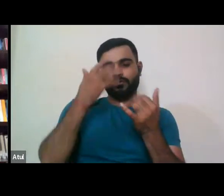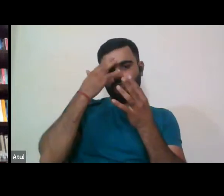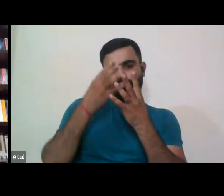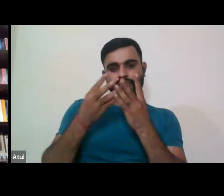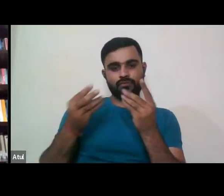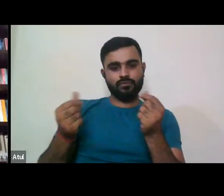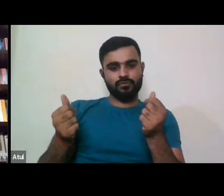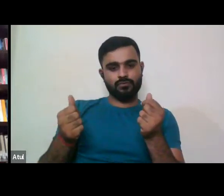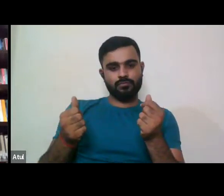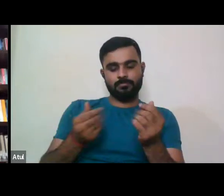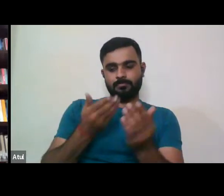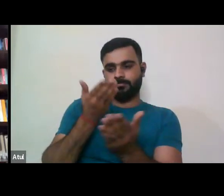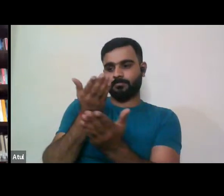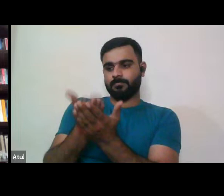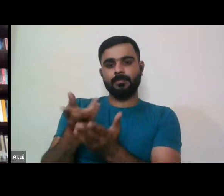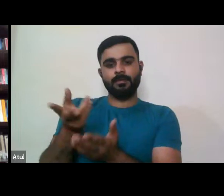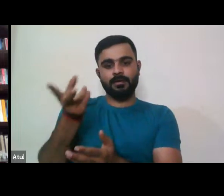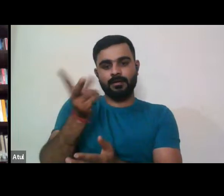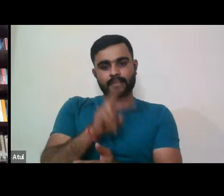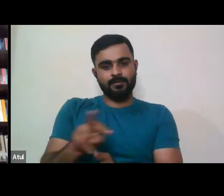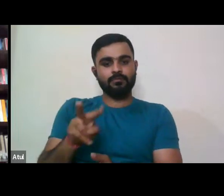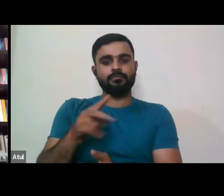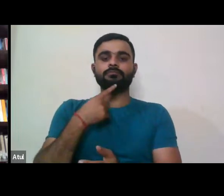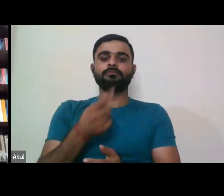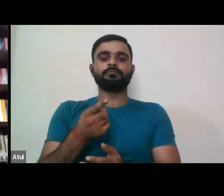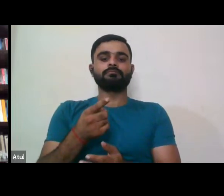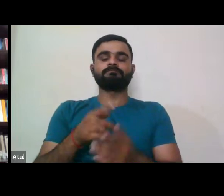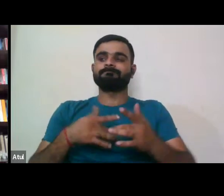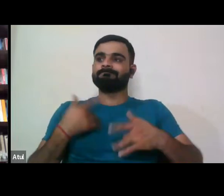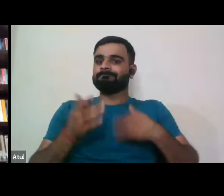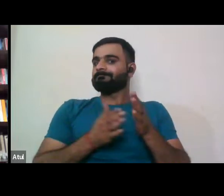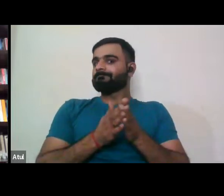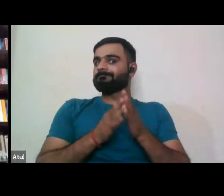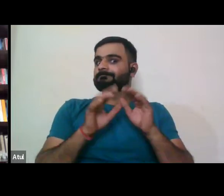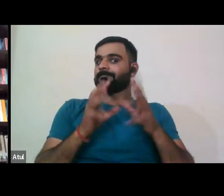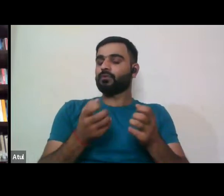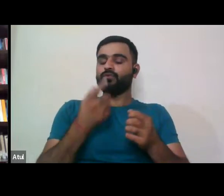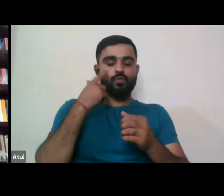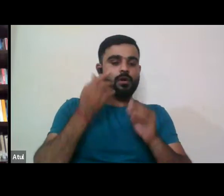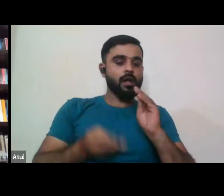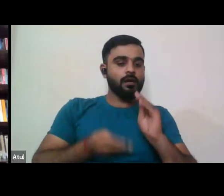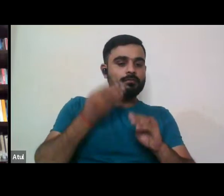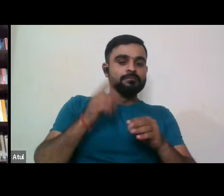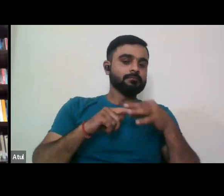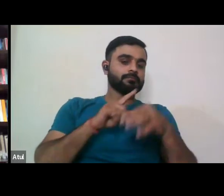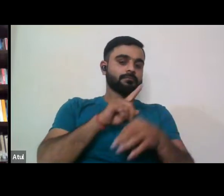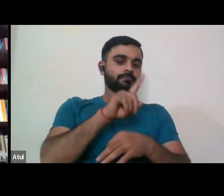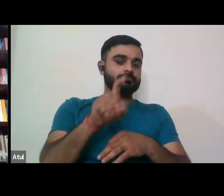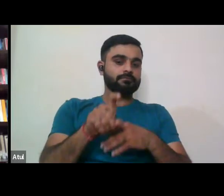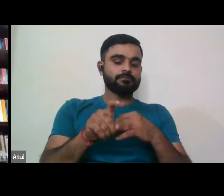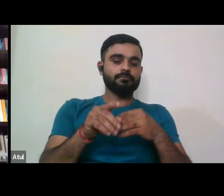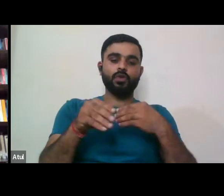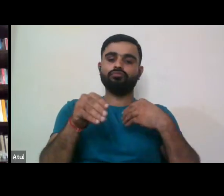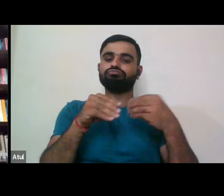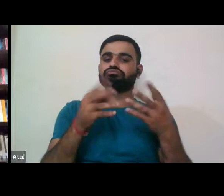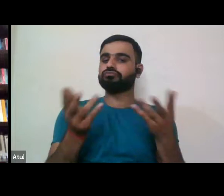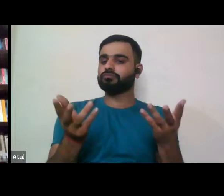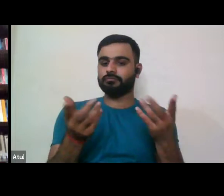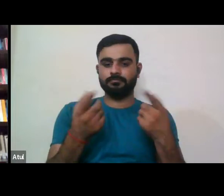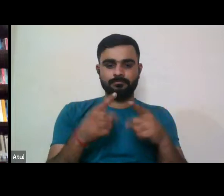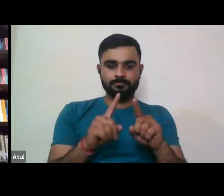that you offer to this is again something that has me curious. And I'm questioning the feasibility of it,